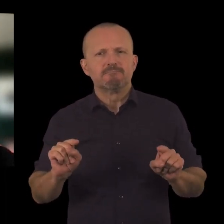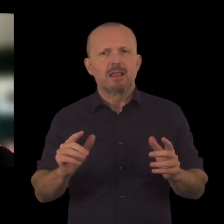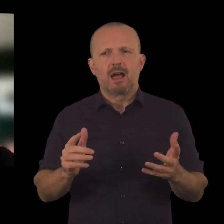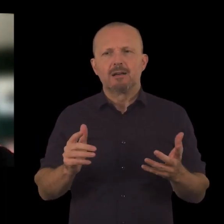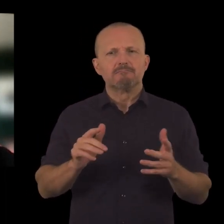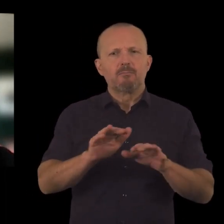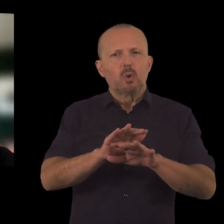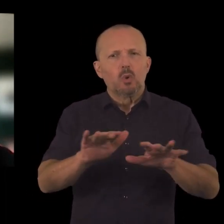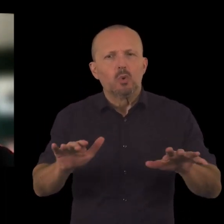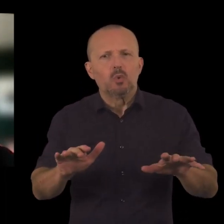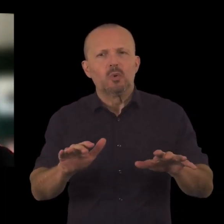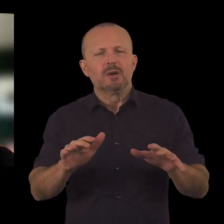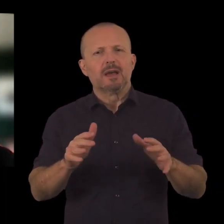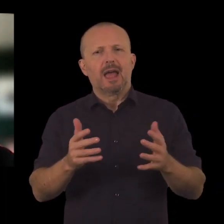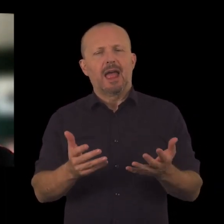about